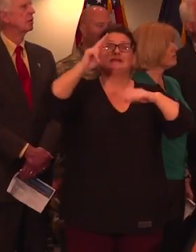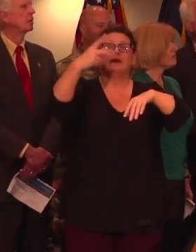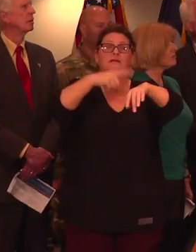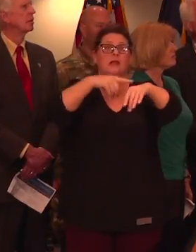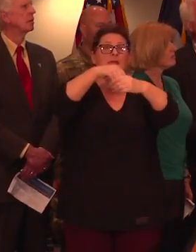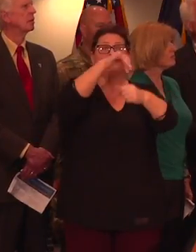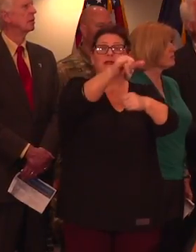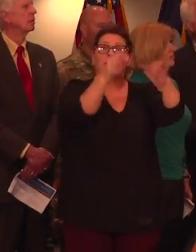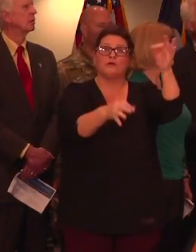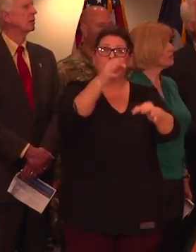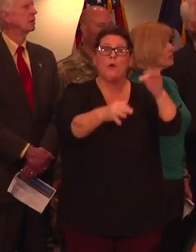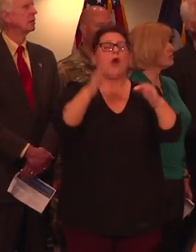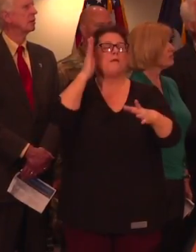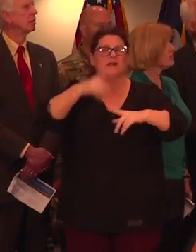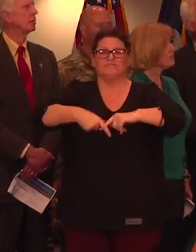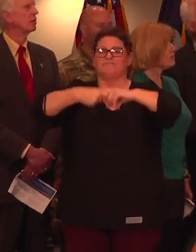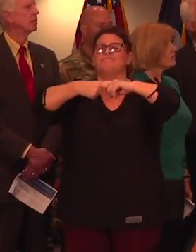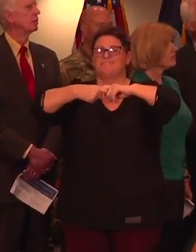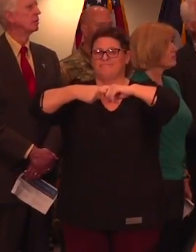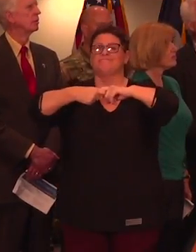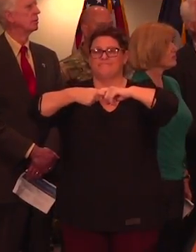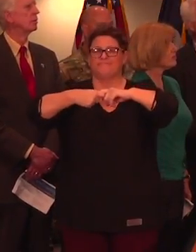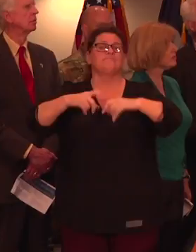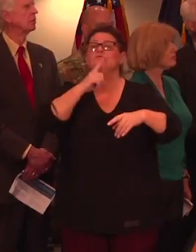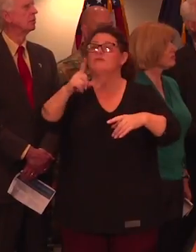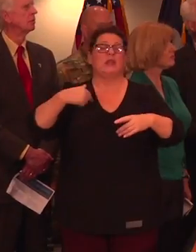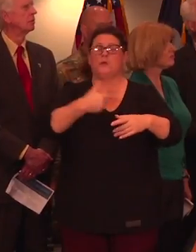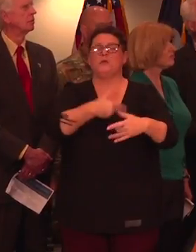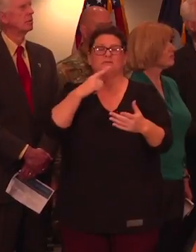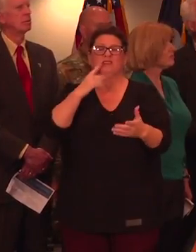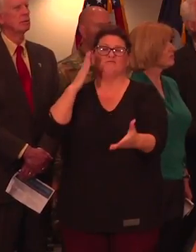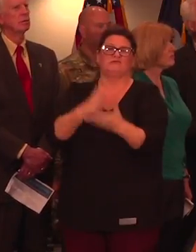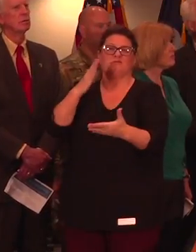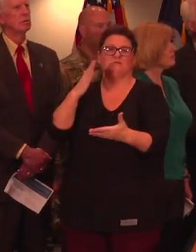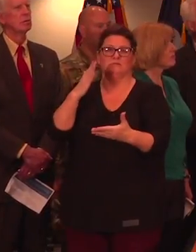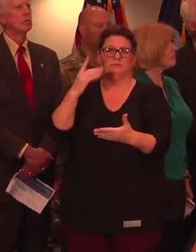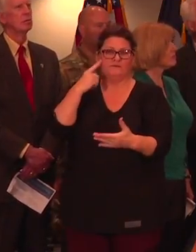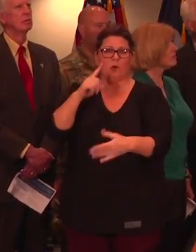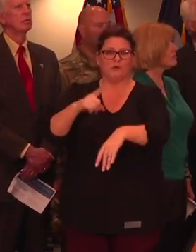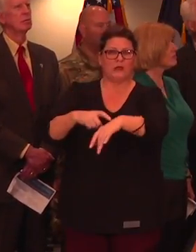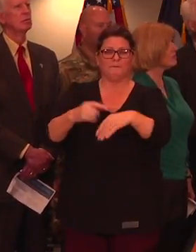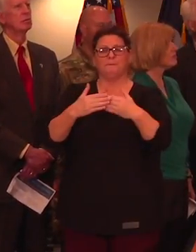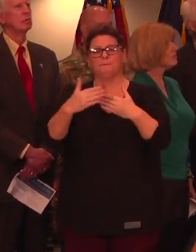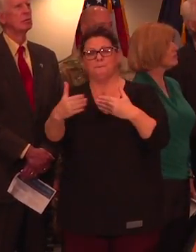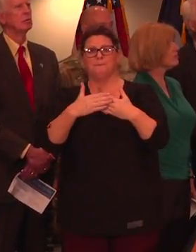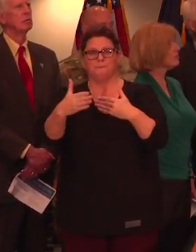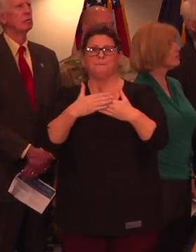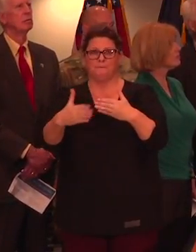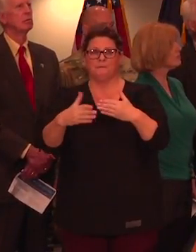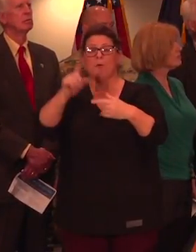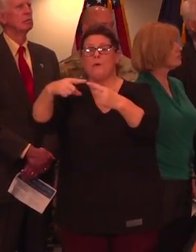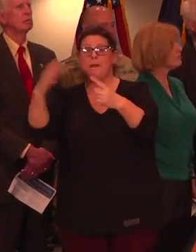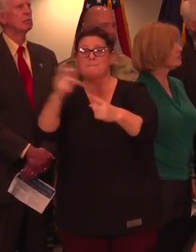Those things will be curtailed, if not, actually, we've terminated those for the time being. And what we are doing now, in a